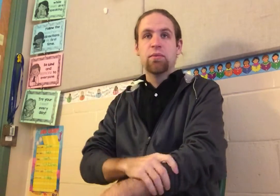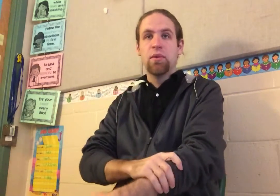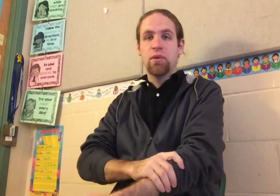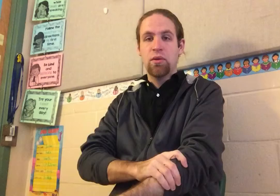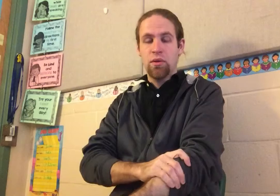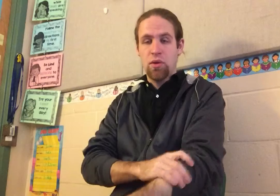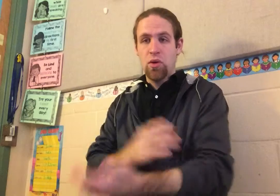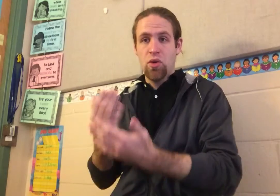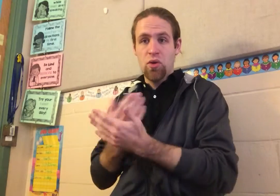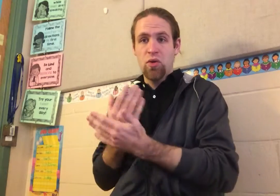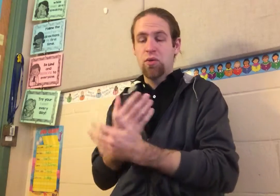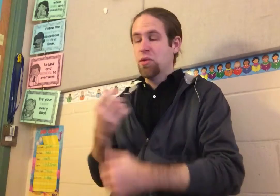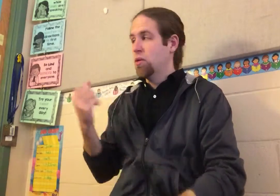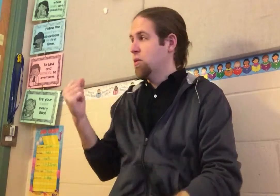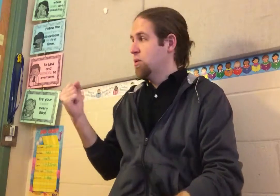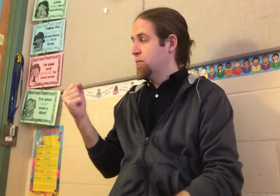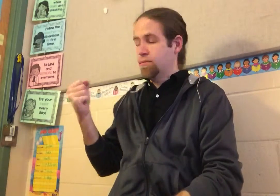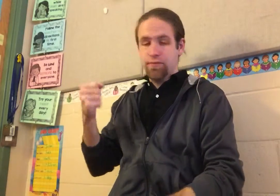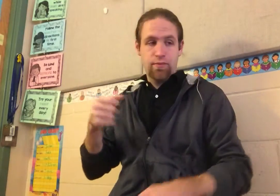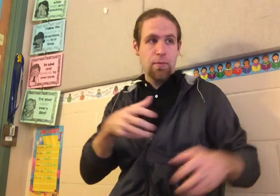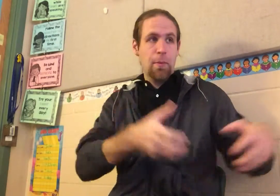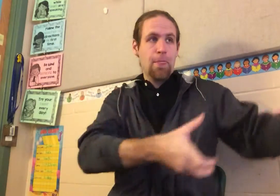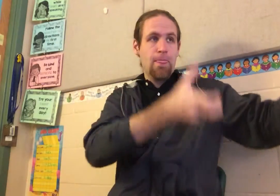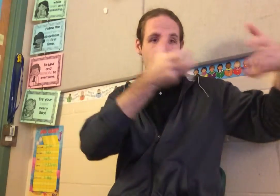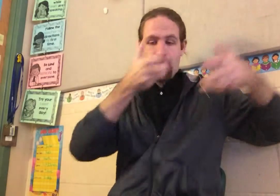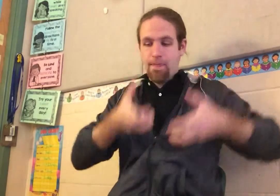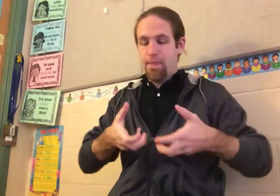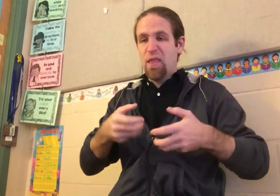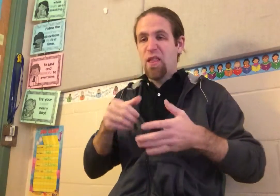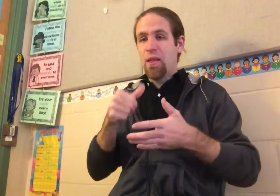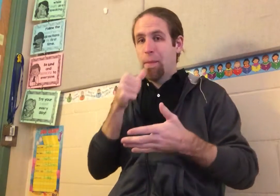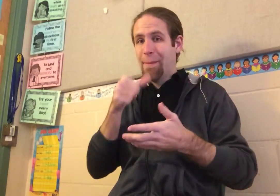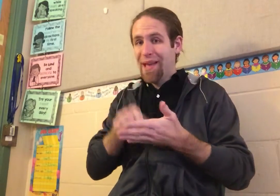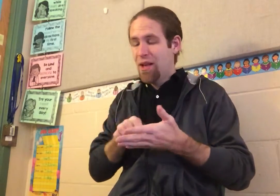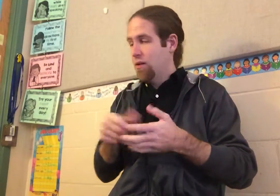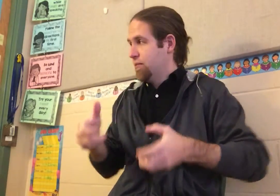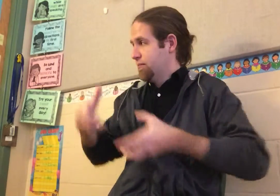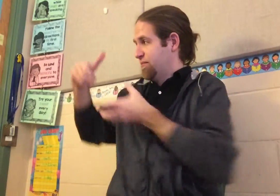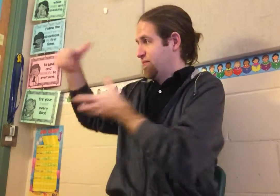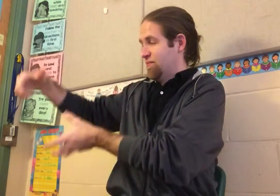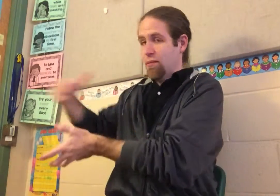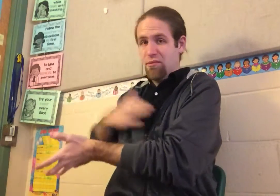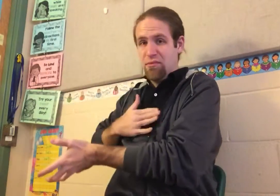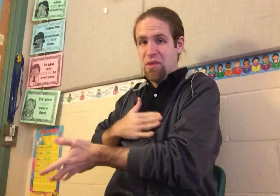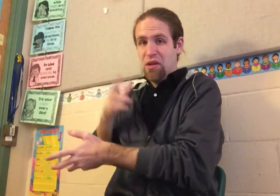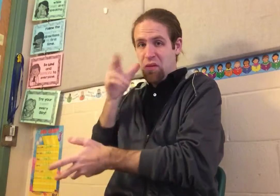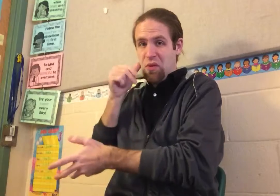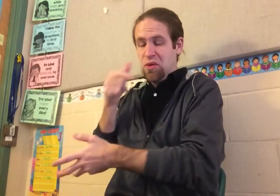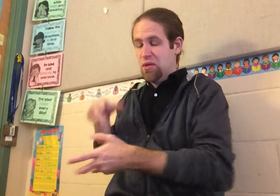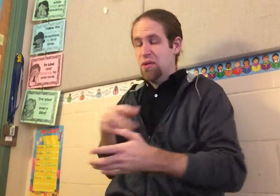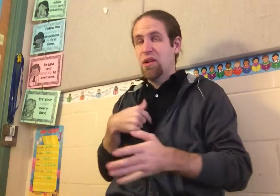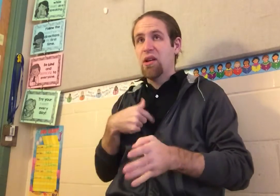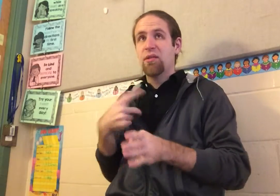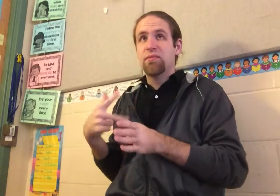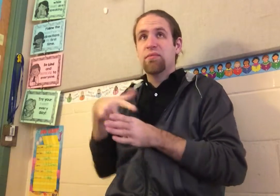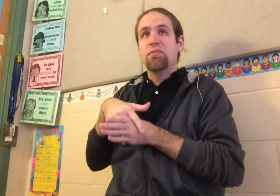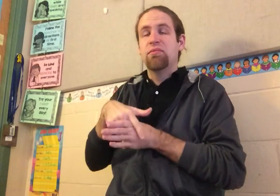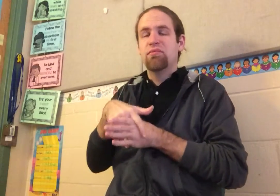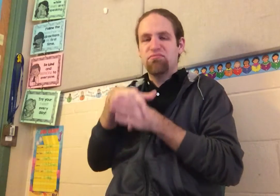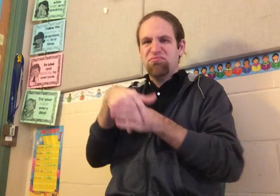would unhitch the mail pouches from the old horse and hitch them to his horse. Then he would jump up on his horse and gallop away. The